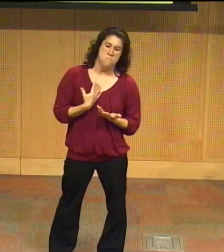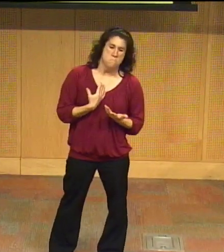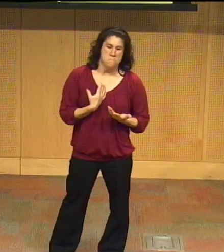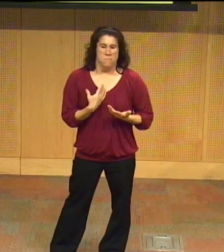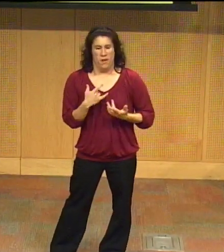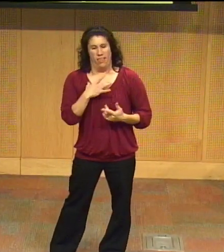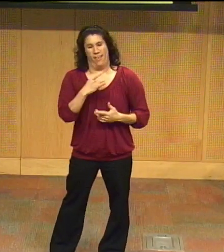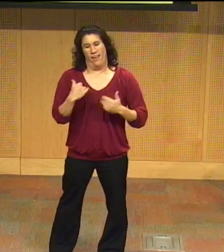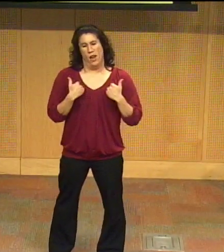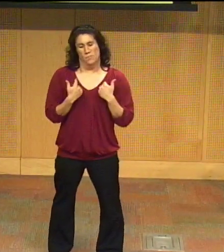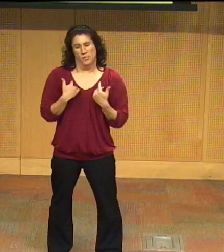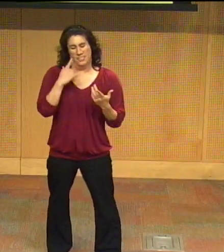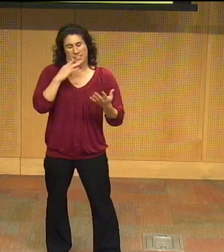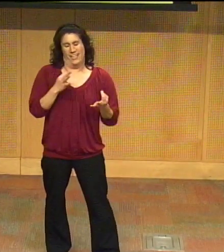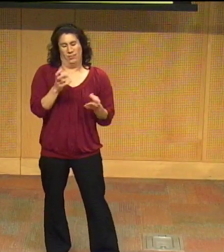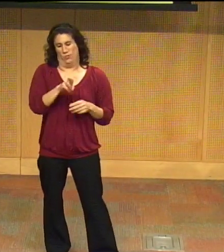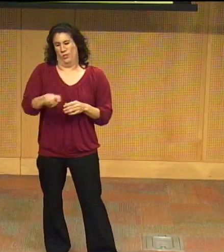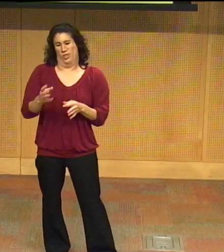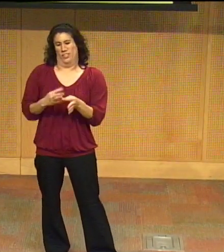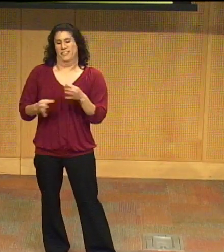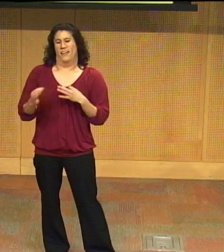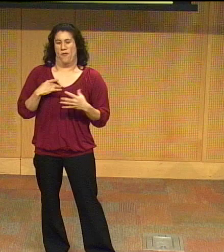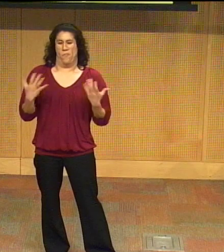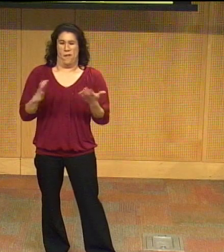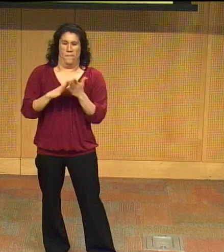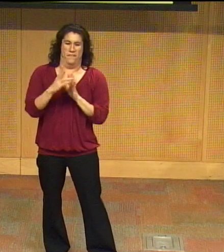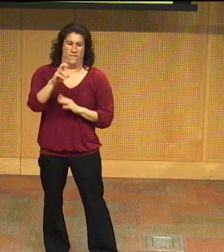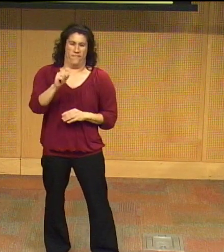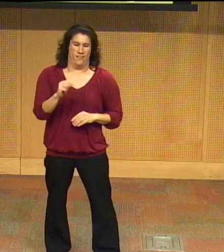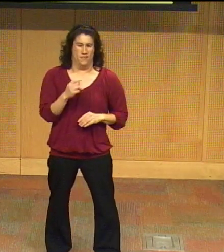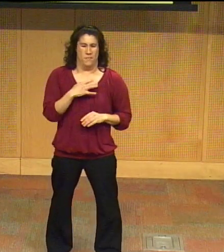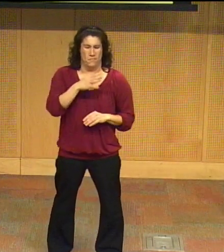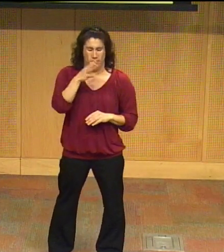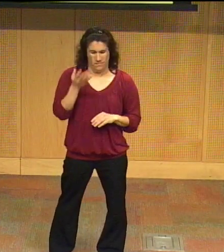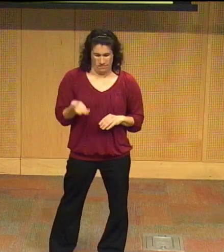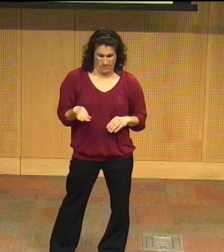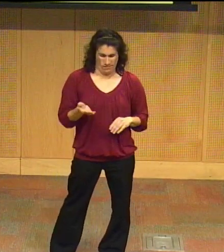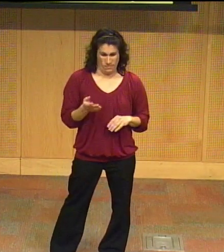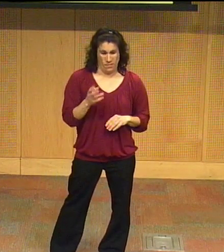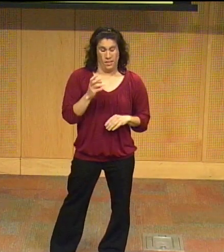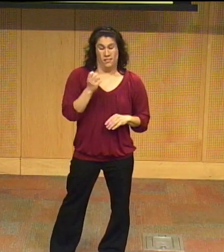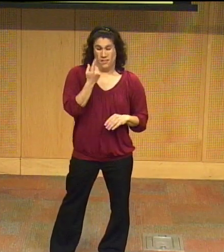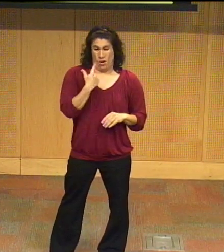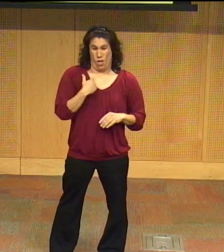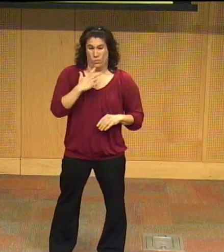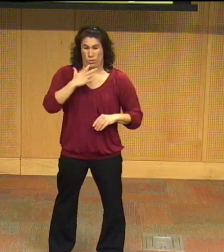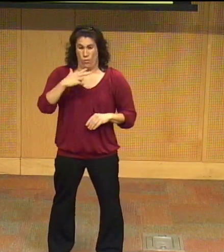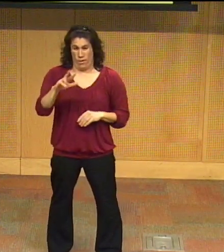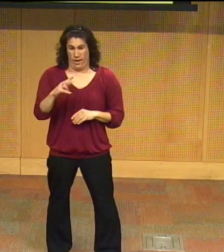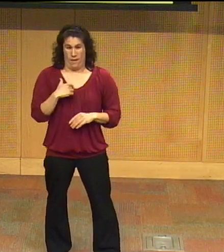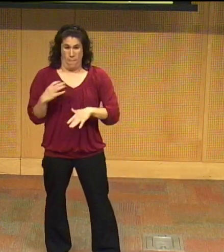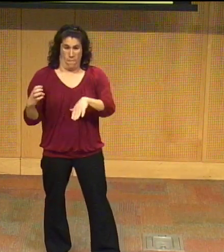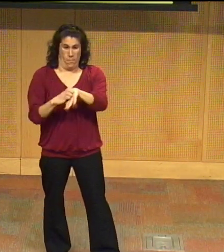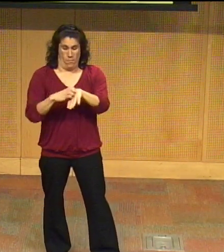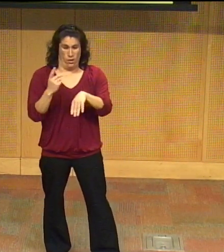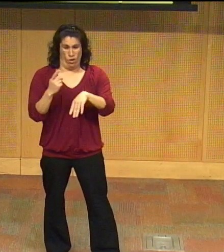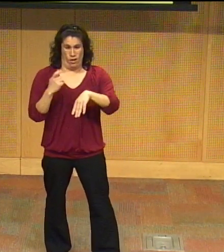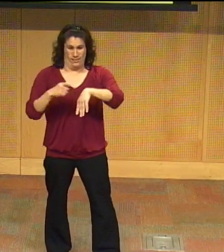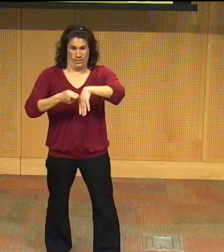people. But I like animals, and so I'll stay in the medical field, but I'll just work with animals. Keep